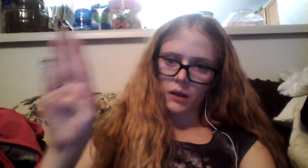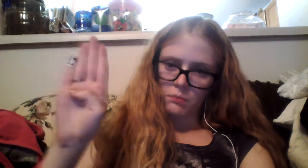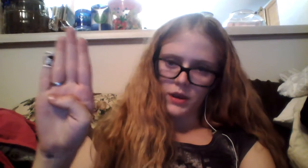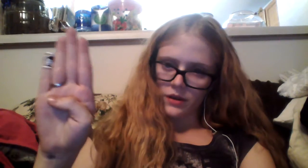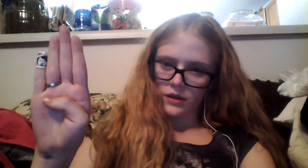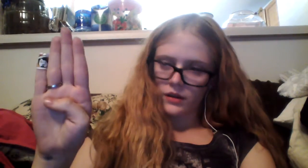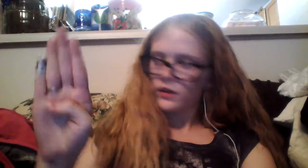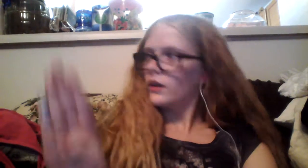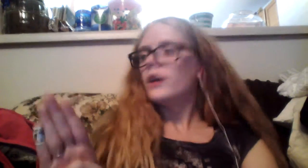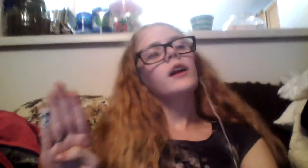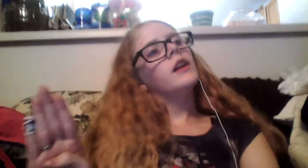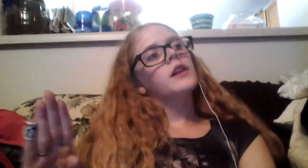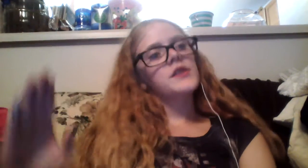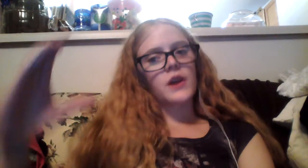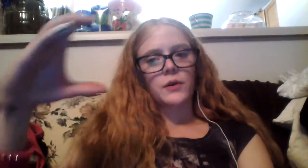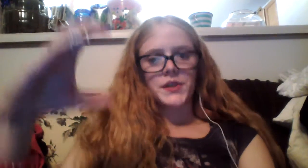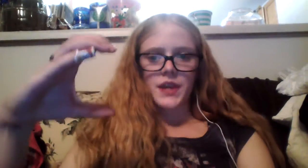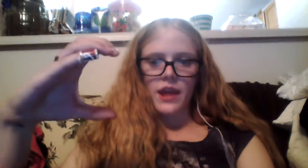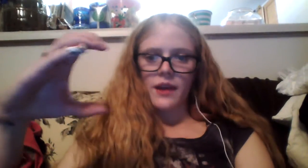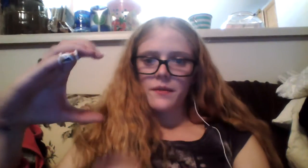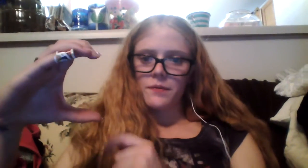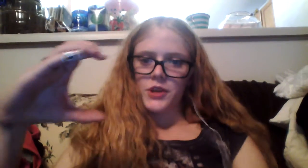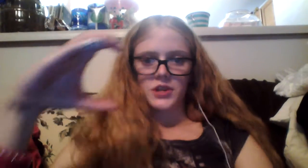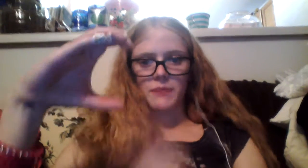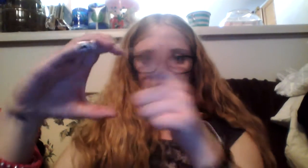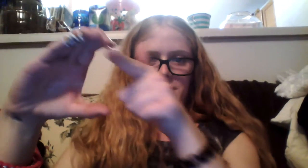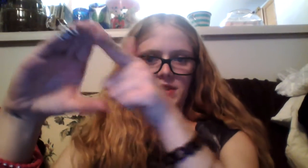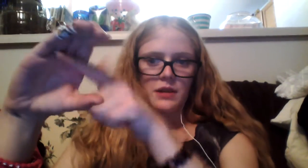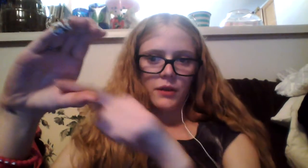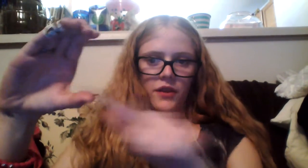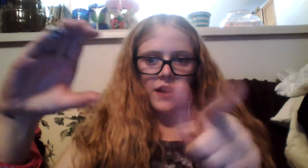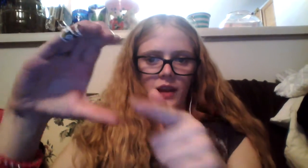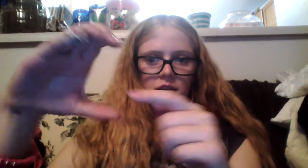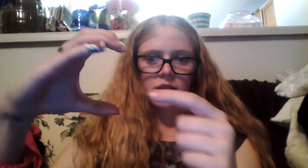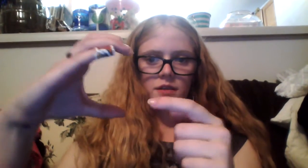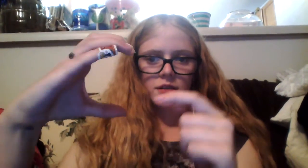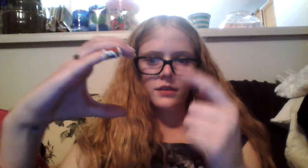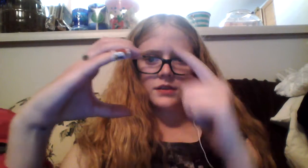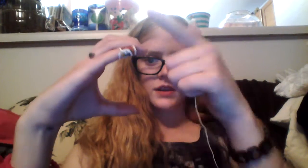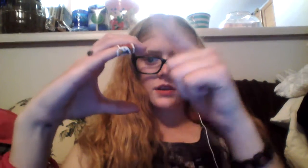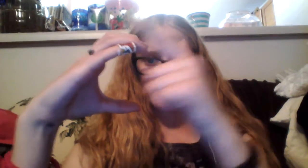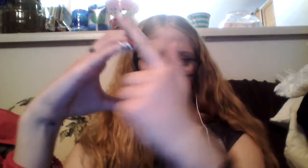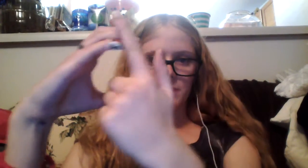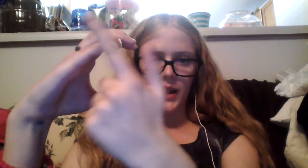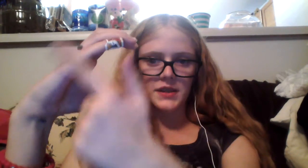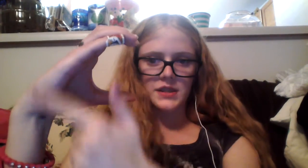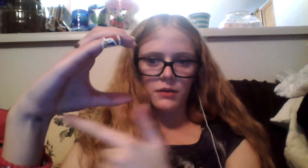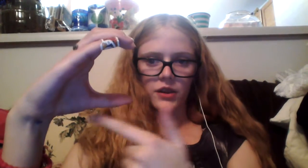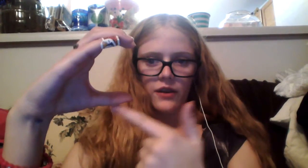B. So C, you just make a C with your hand. C, just make a C with your